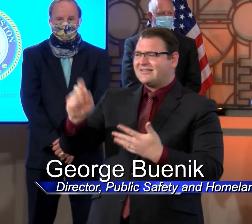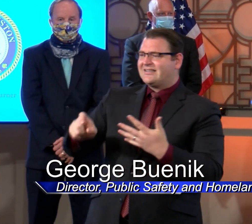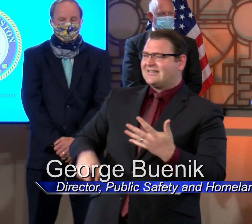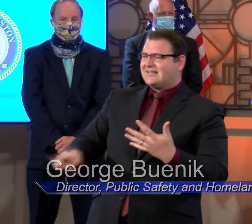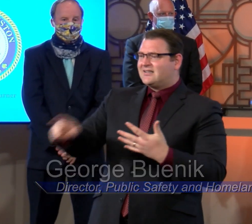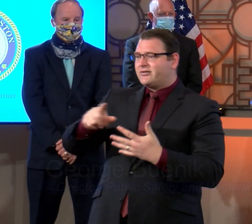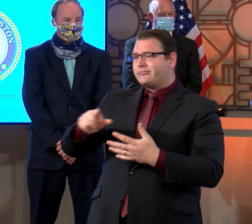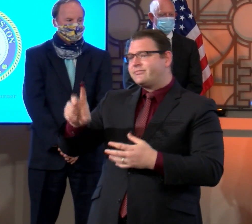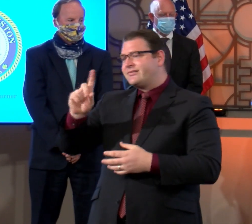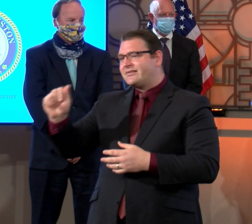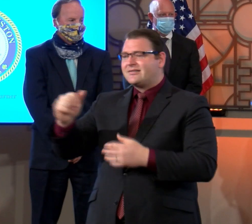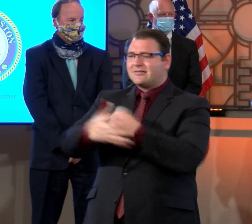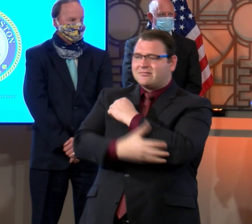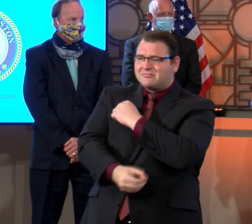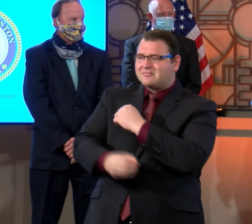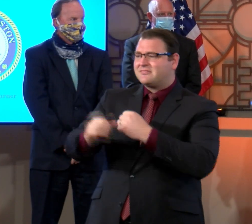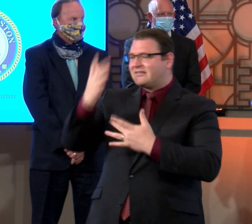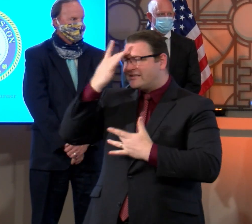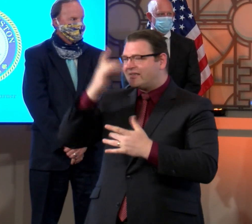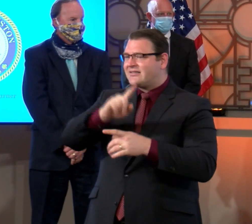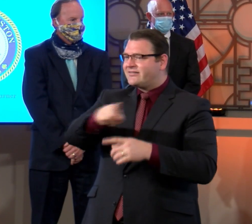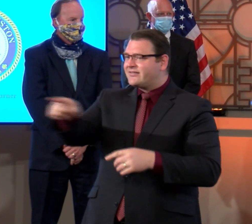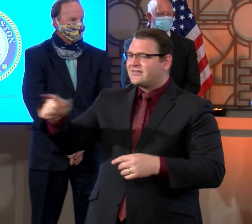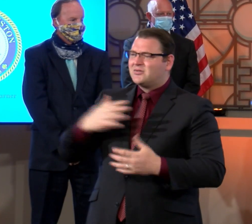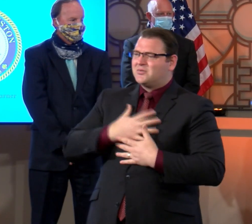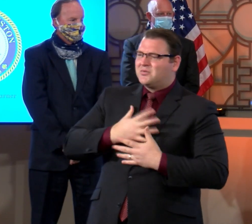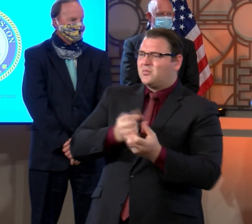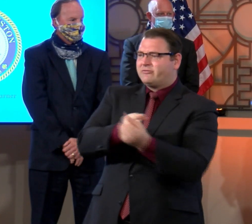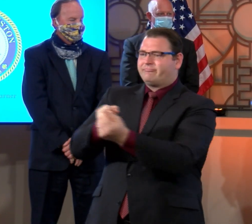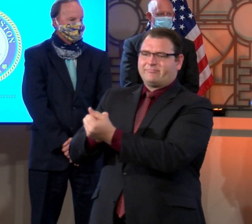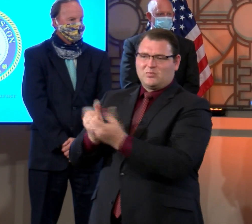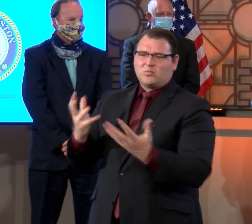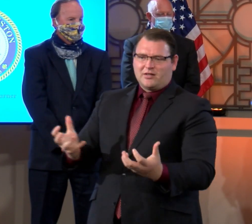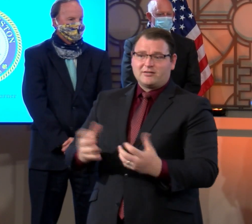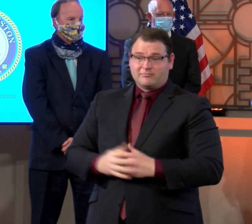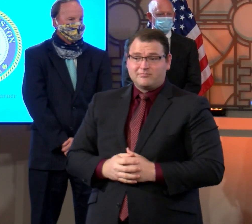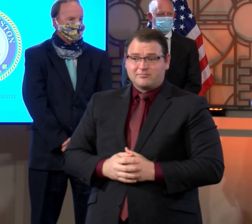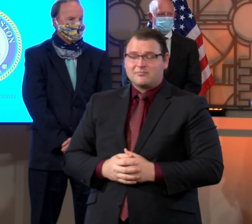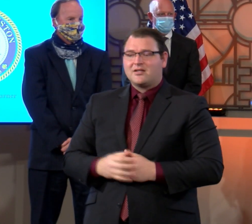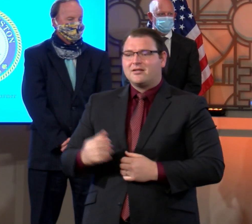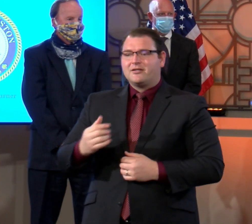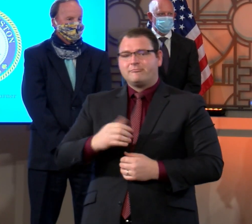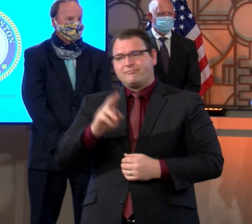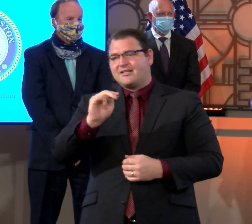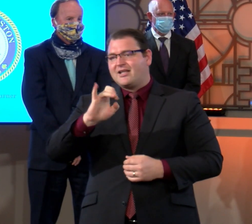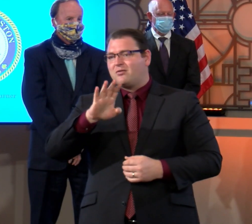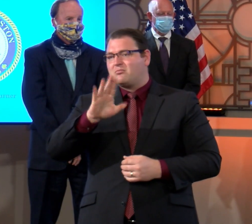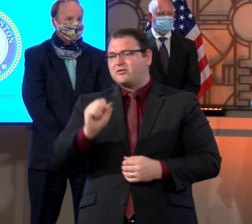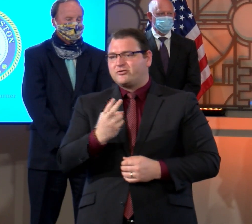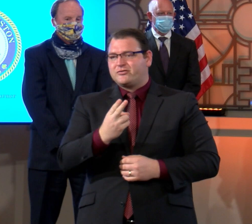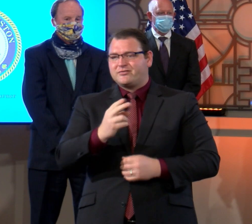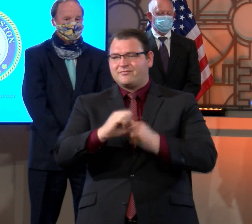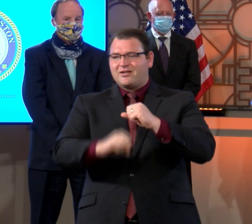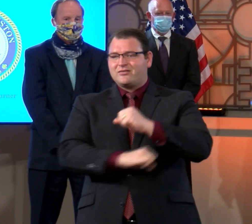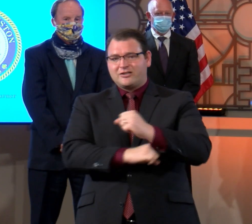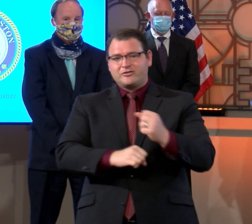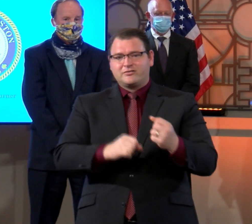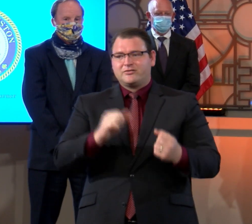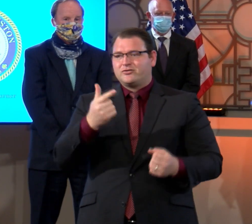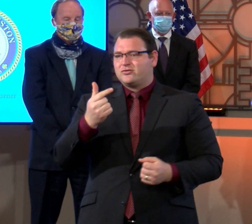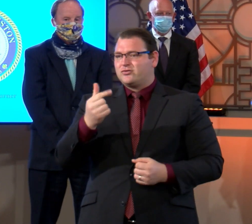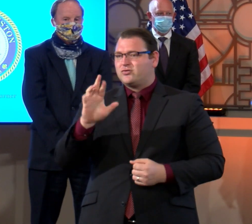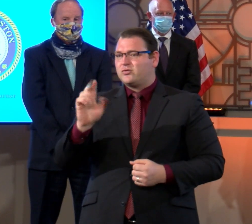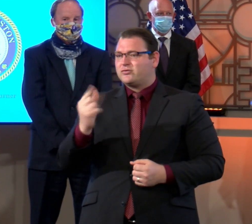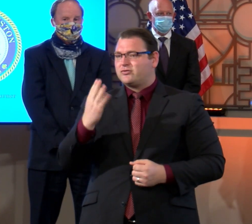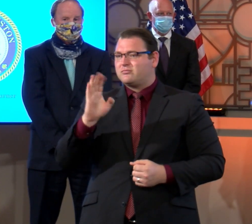community. And I'd like to thank Neil Bush and the George Bush Foundation for donating the masks so the mayor can help fulfill his goal and his